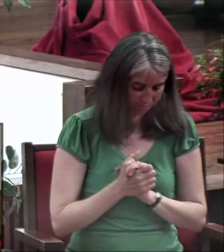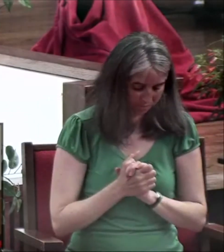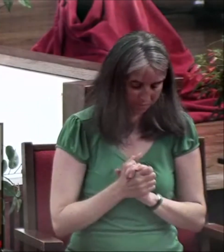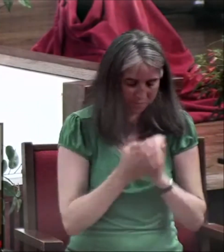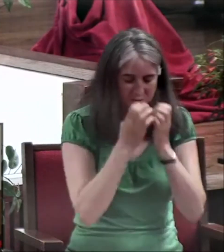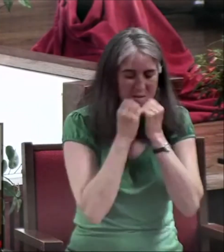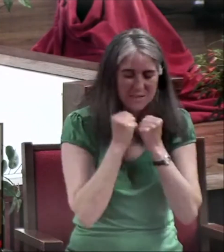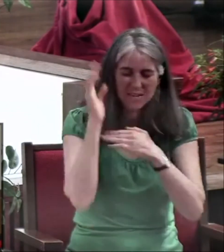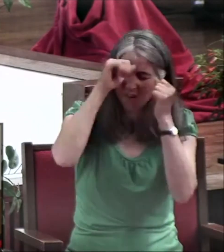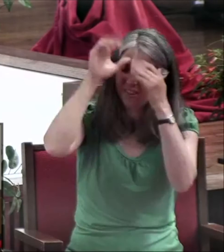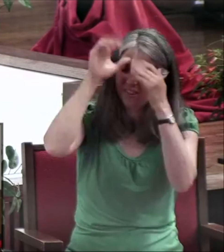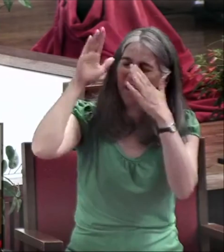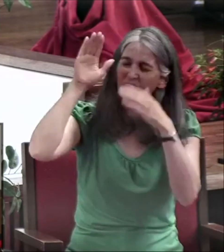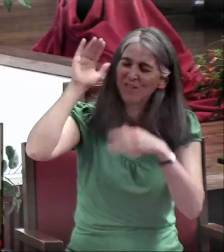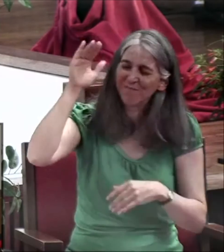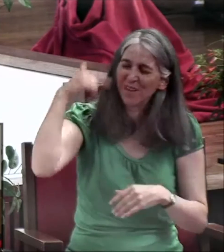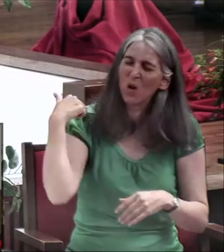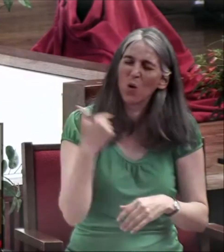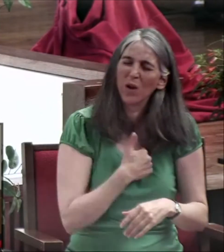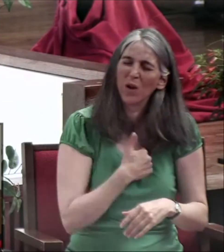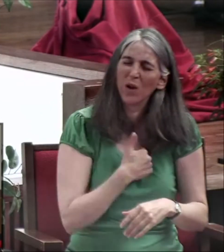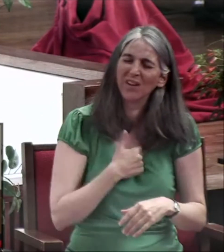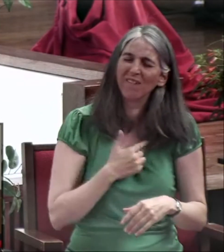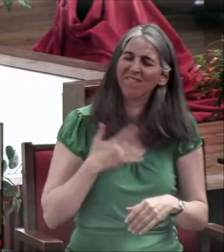Dear Heavenly Father, we are so